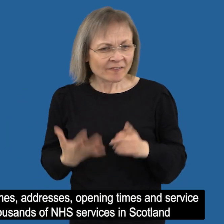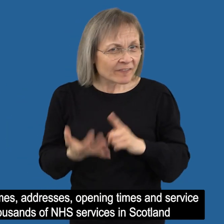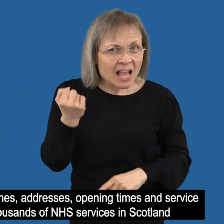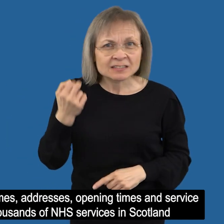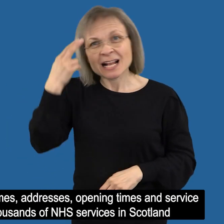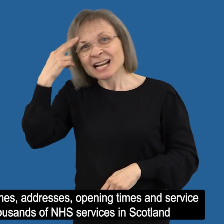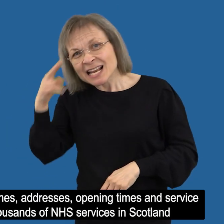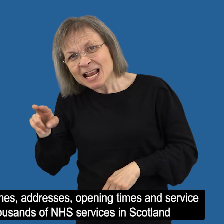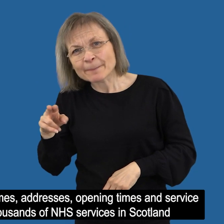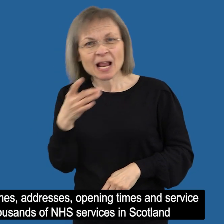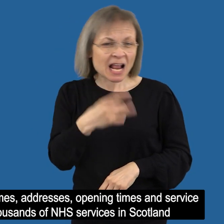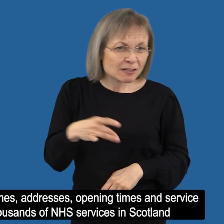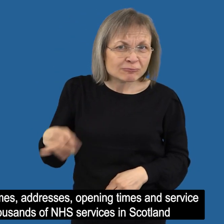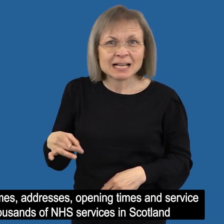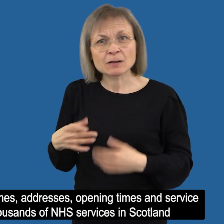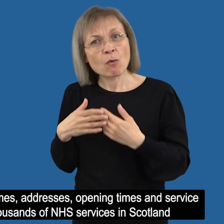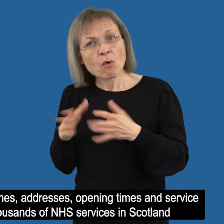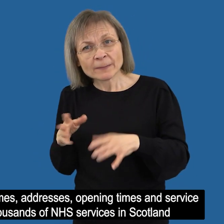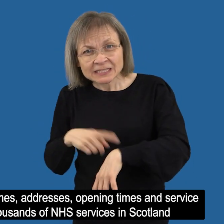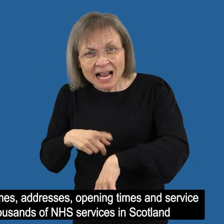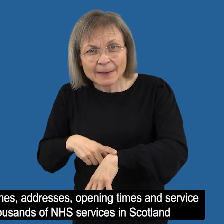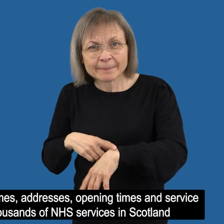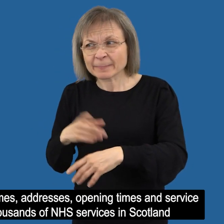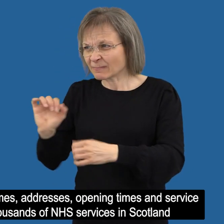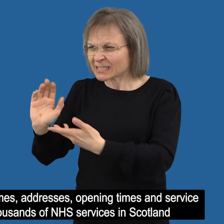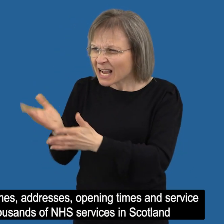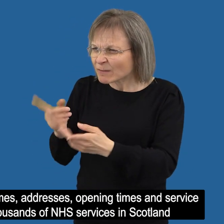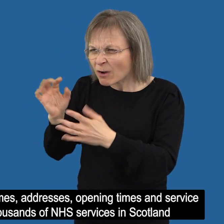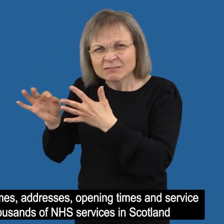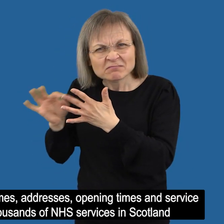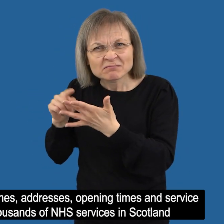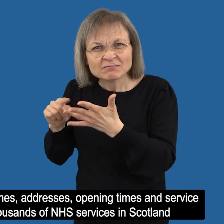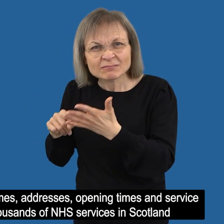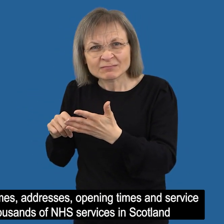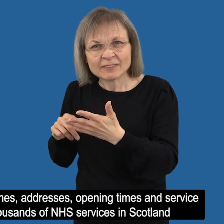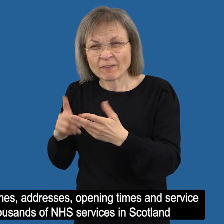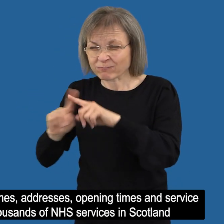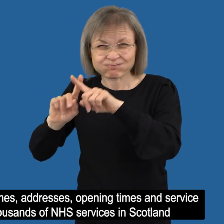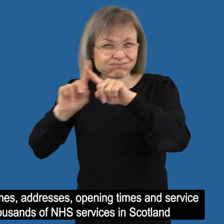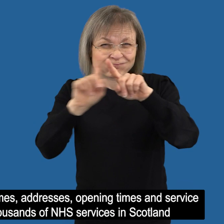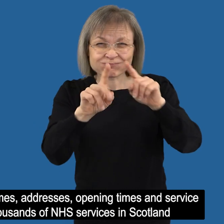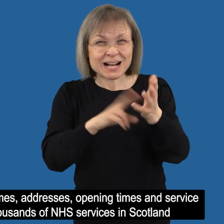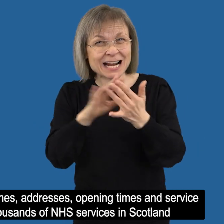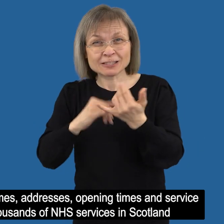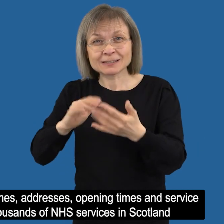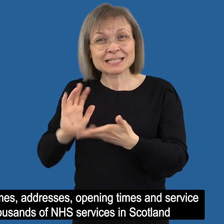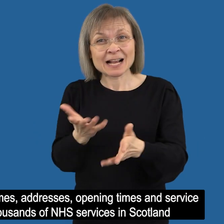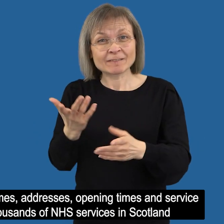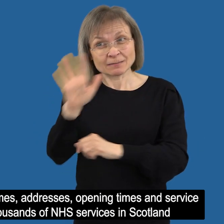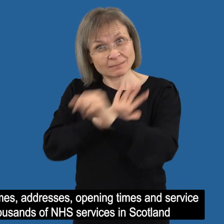I can find the names, addresses, opening times and service details for thousands of NHS services in Scotland through my